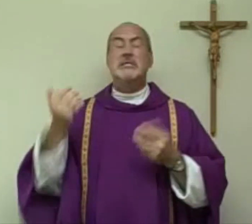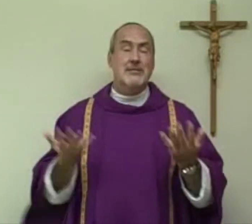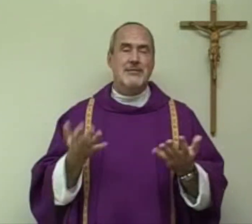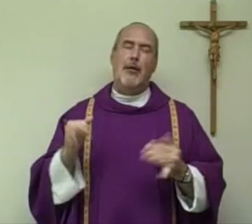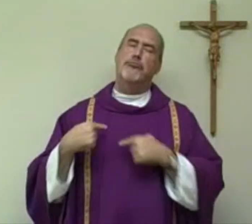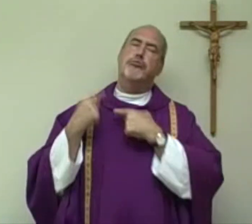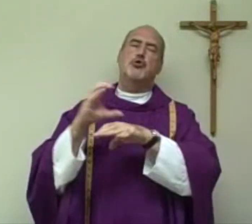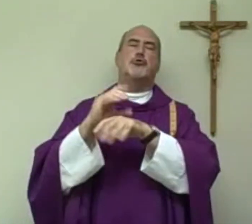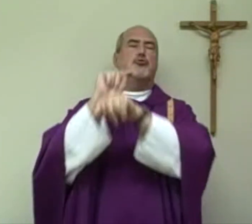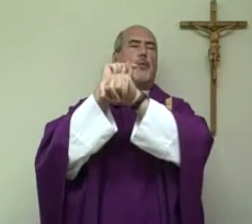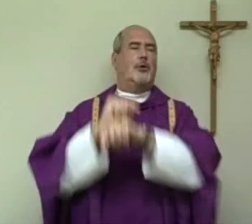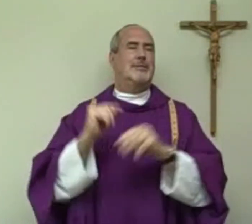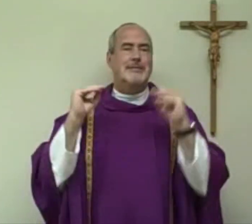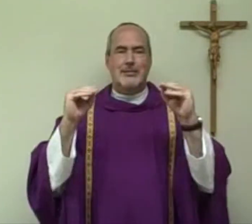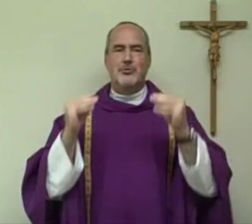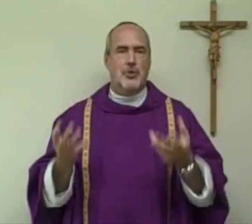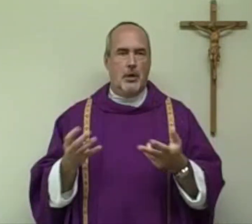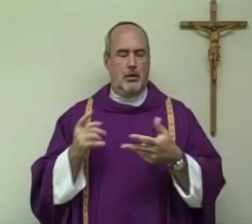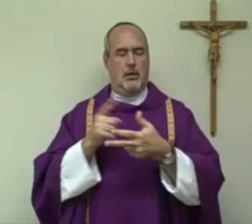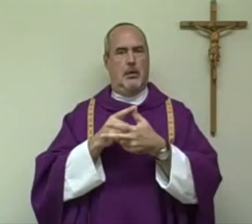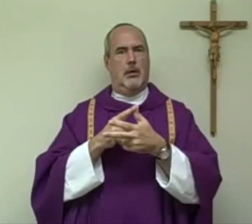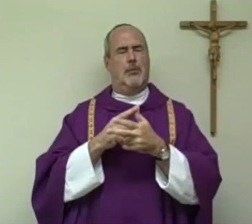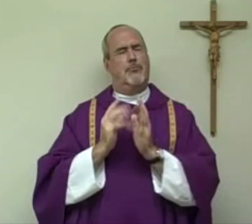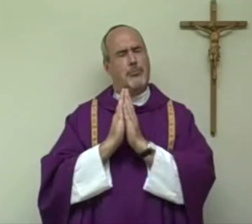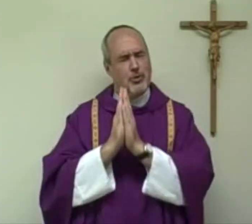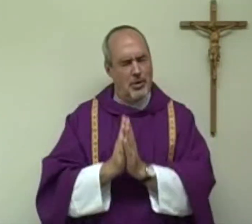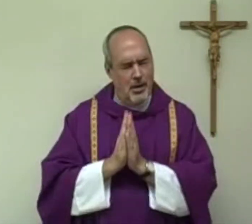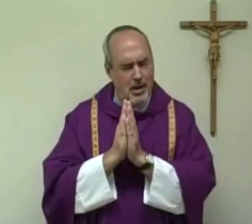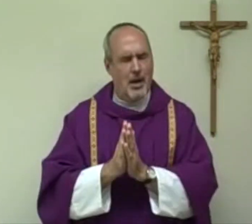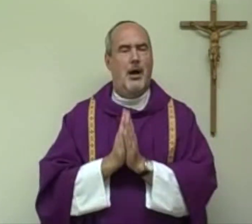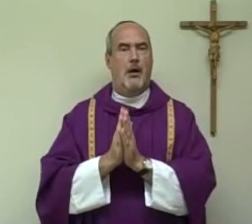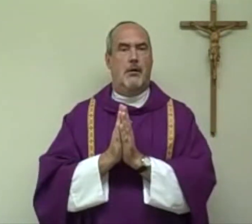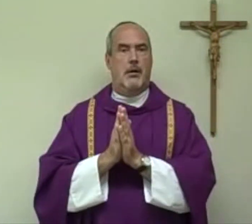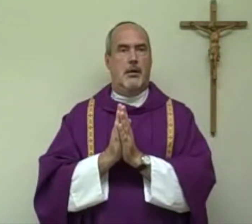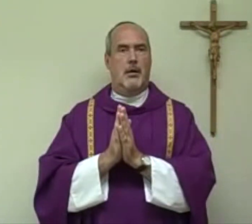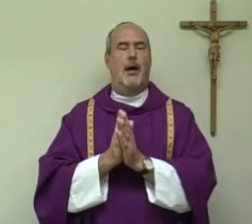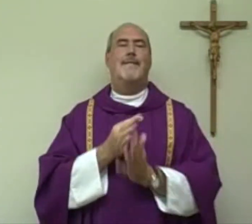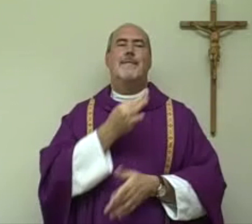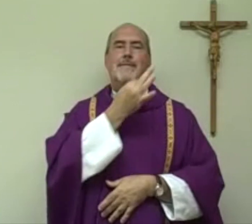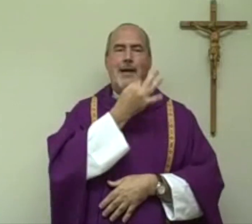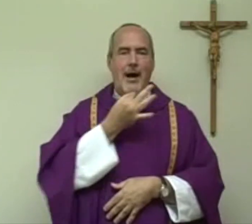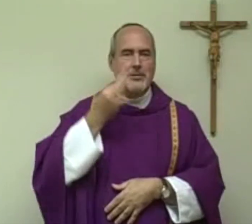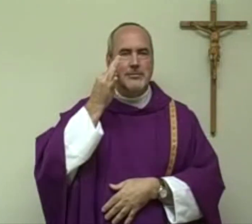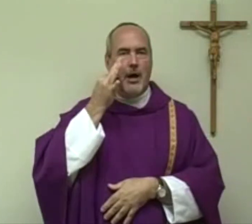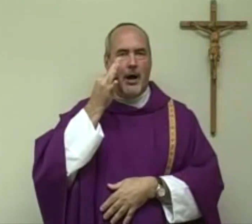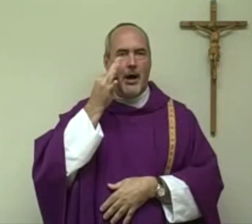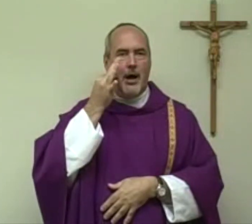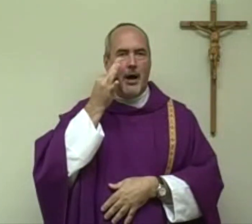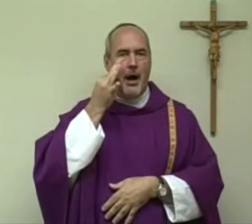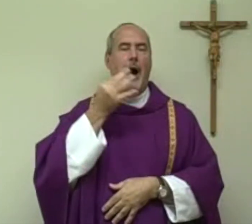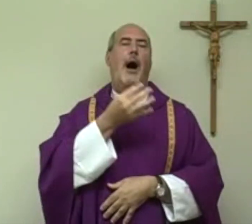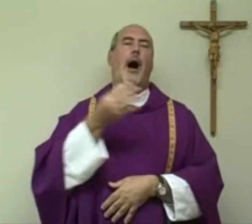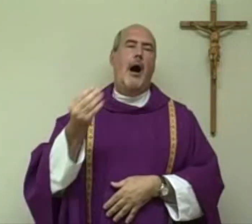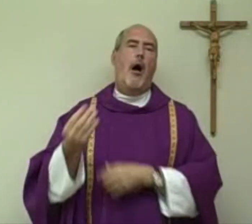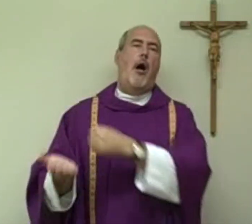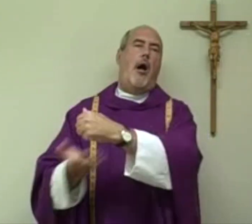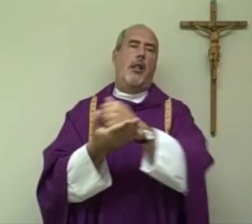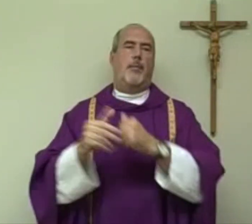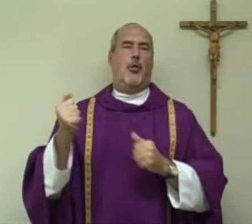And when we know God's will best, we figure that out through what the church has traditionally taught us by doing three